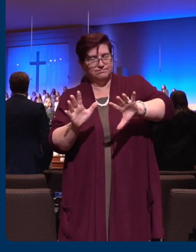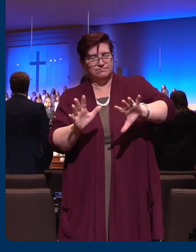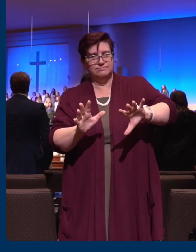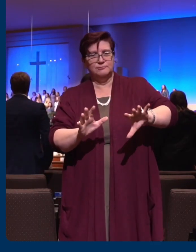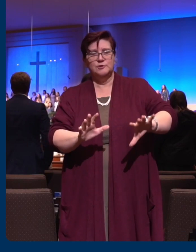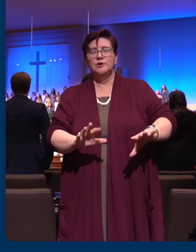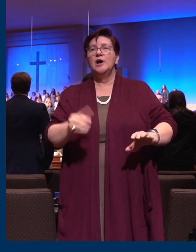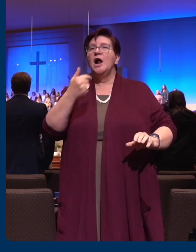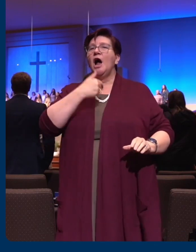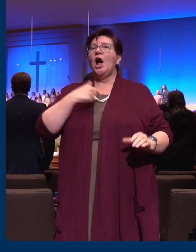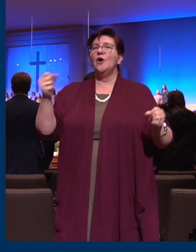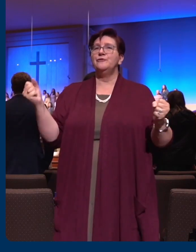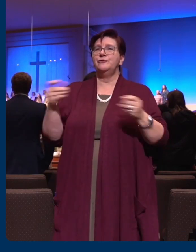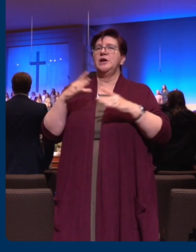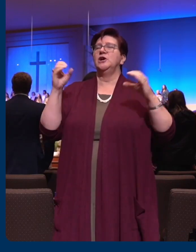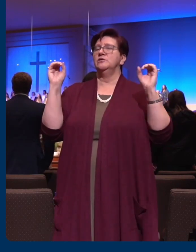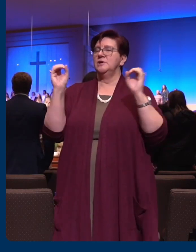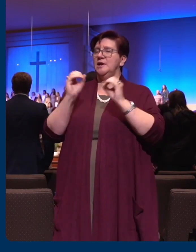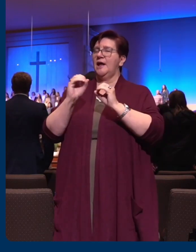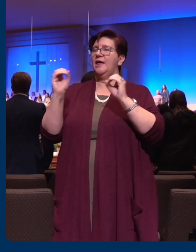shall I fear?